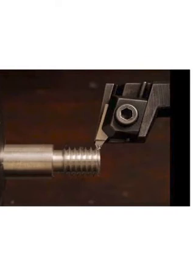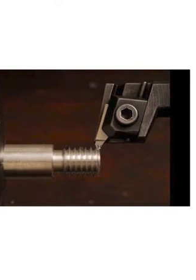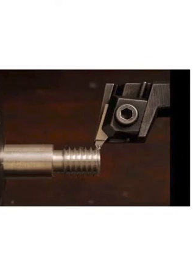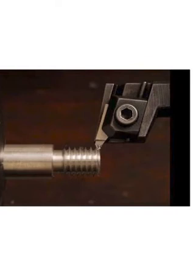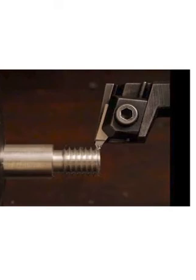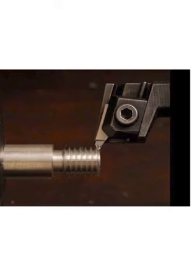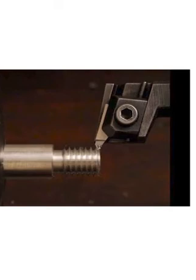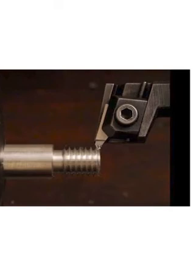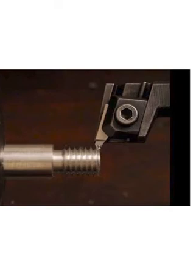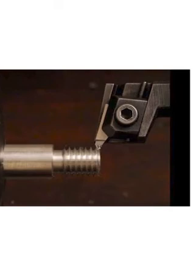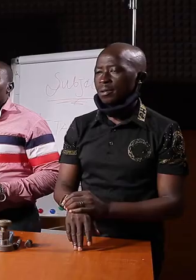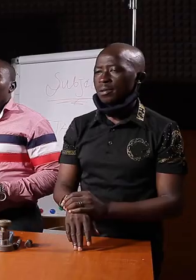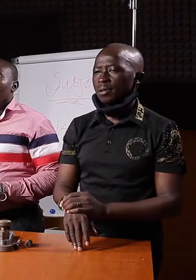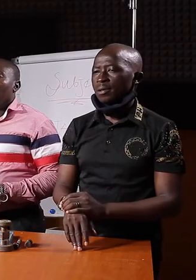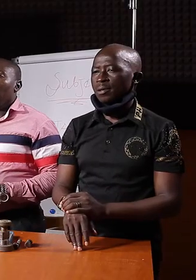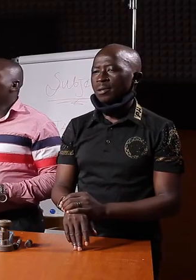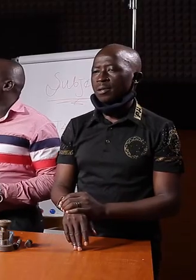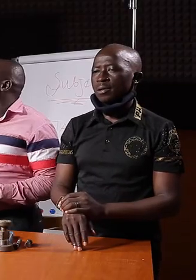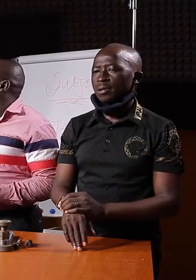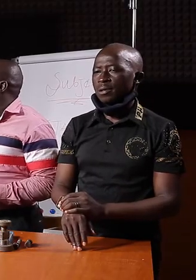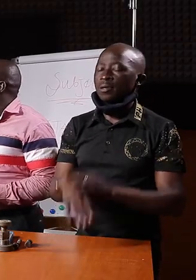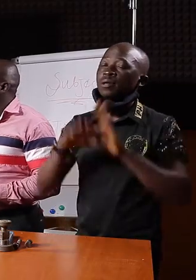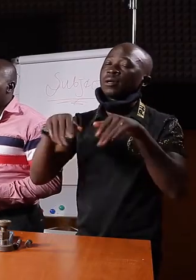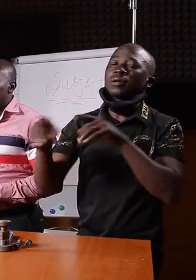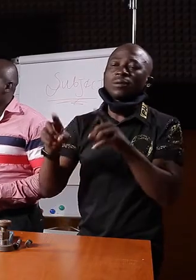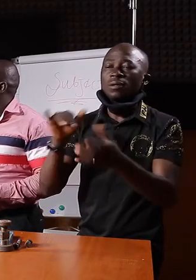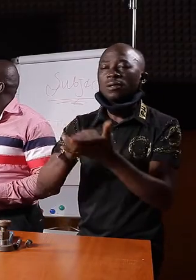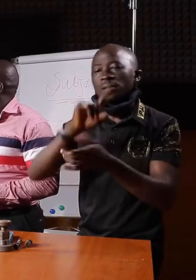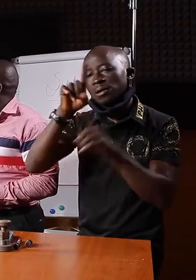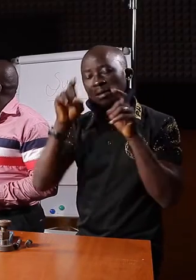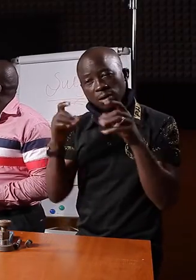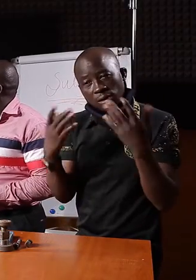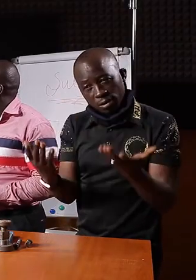on the lathe machine. How do we do that on the lathe?